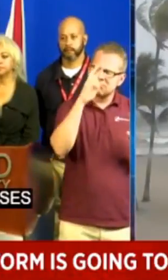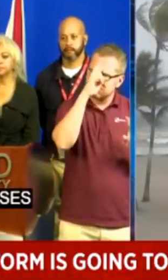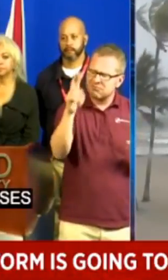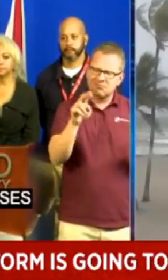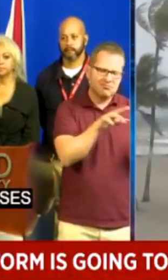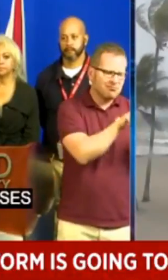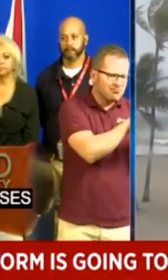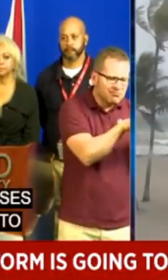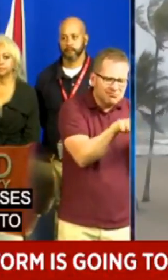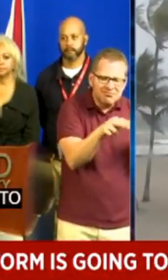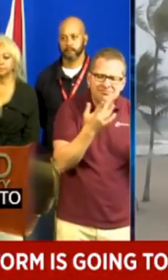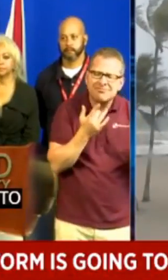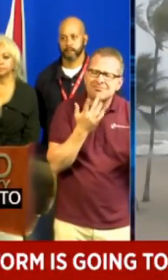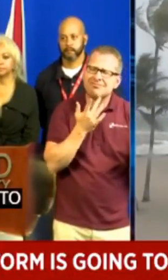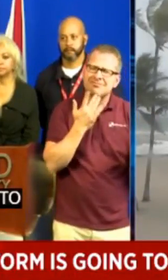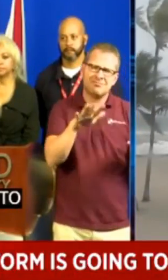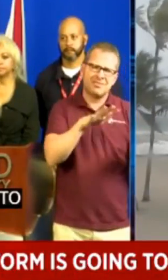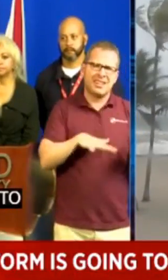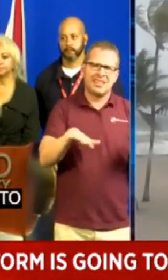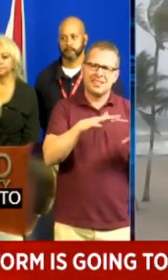But everything else has been pretty orderly.